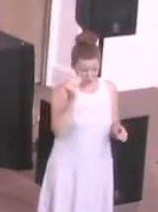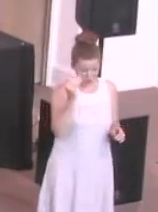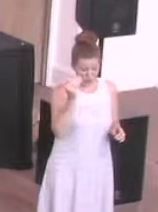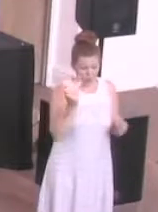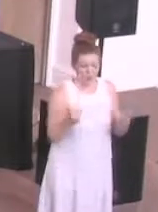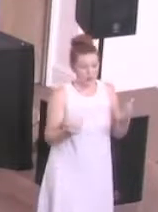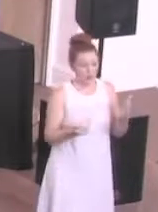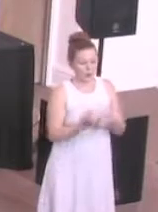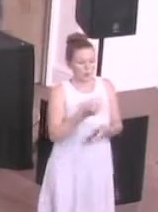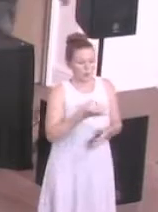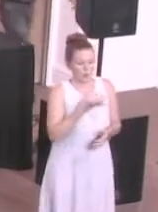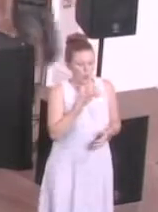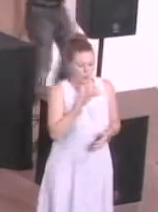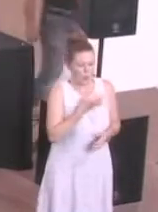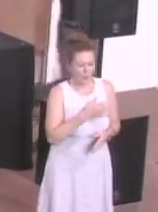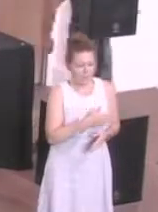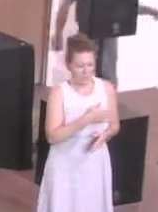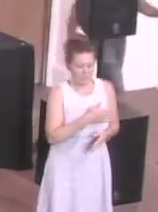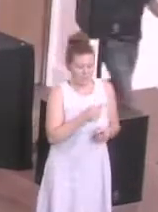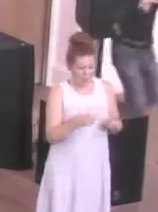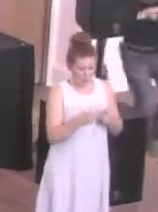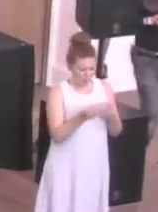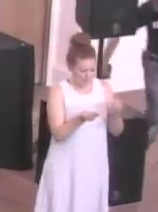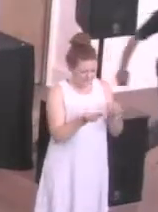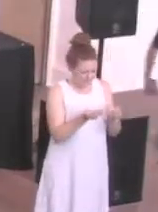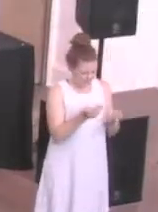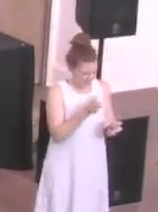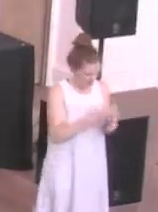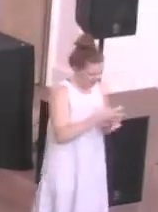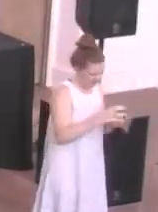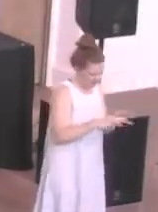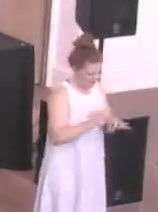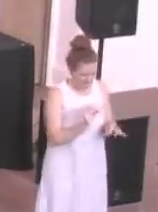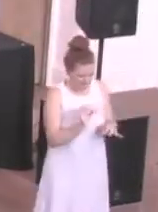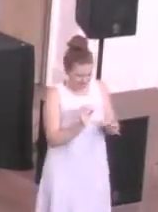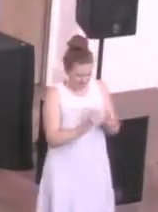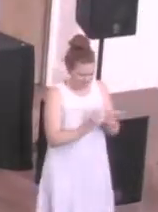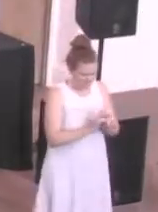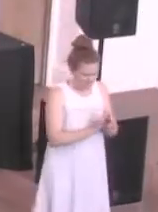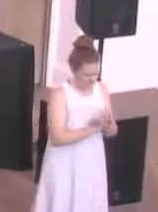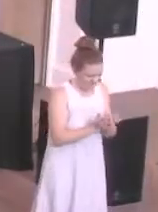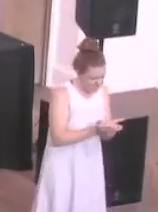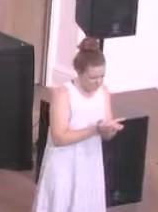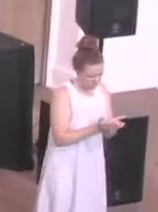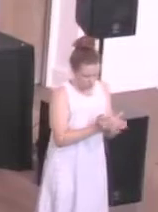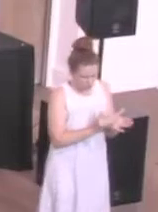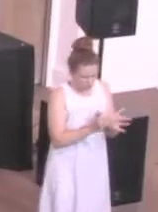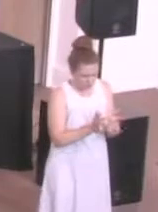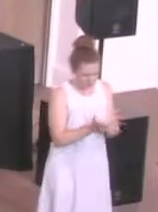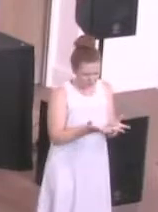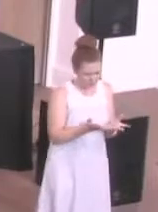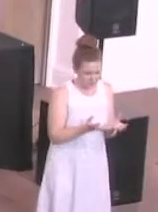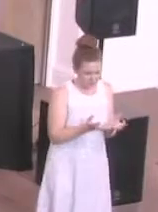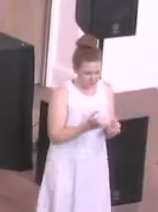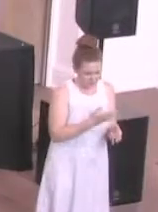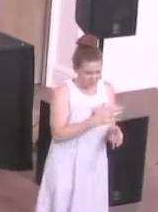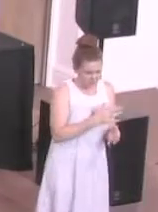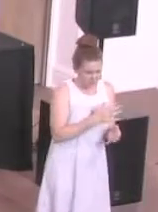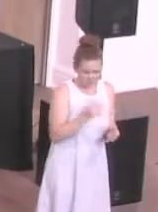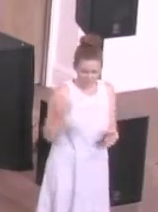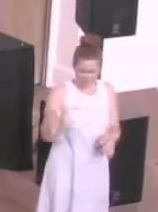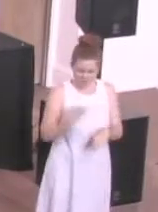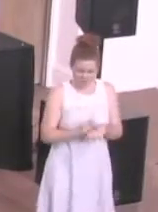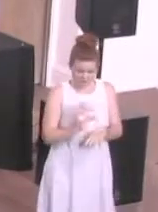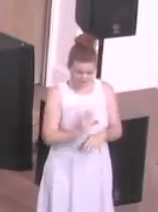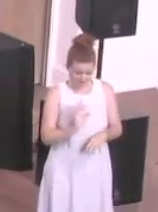cool music. And when you're in ministry, it's really hard to find good Bible-based songs. So I was on Facebook, and I was going